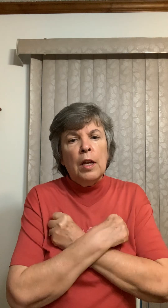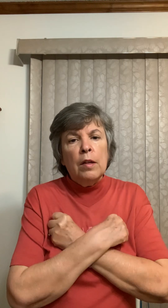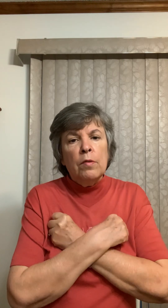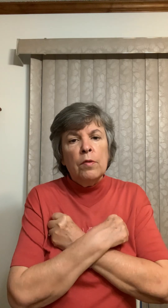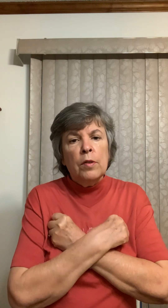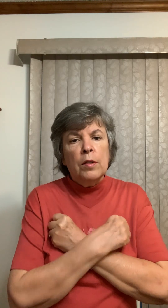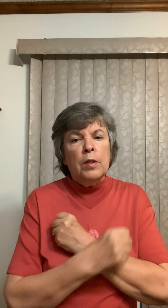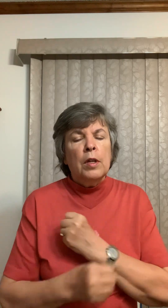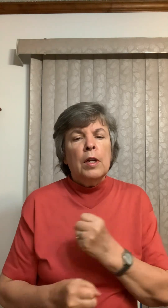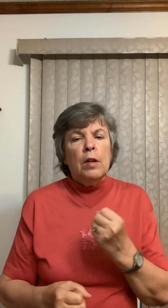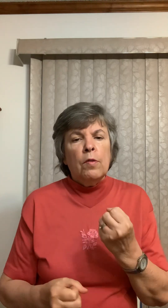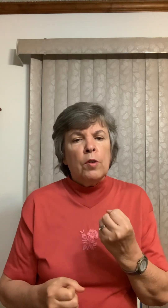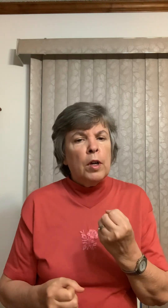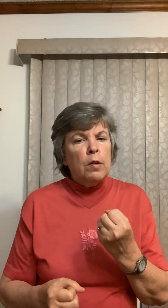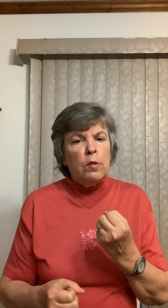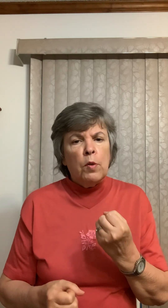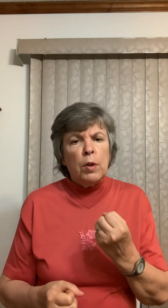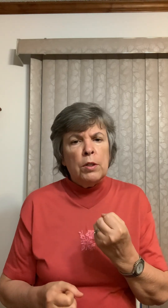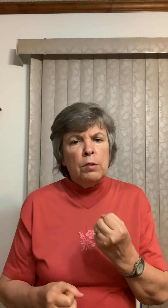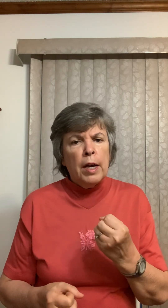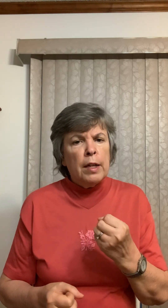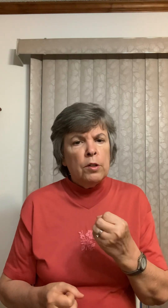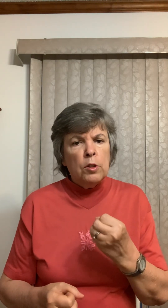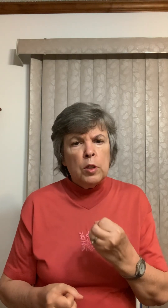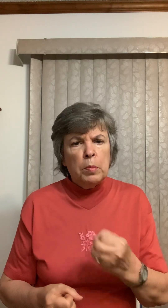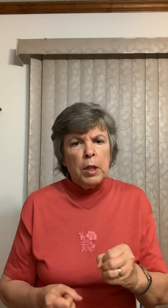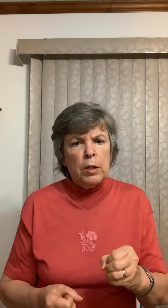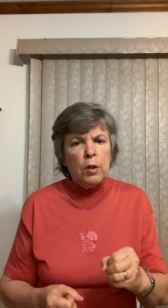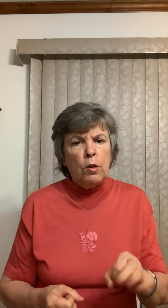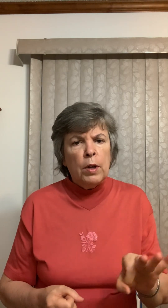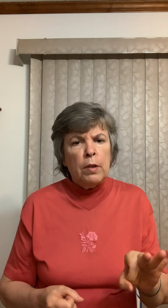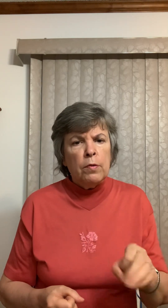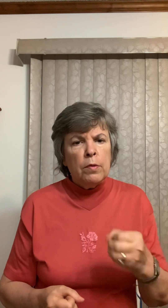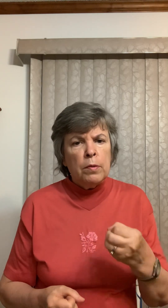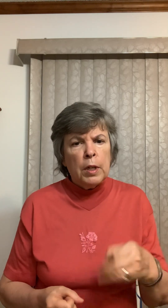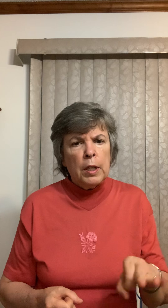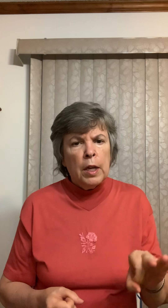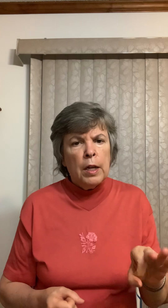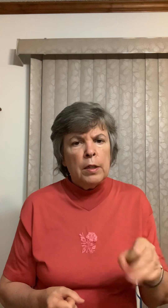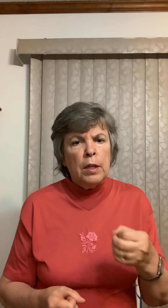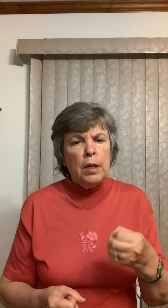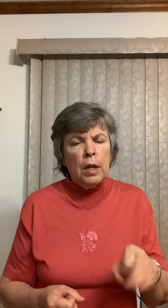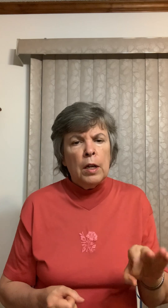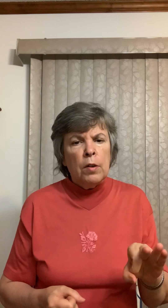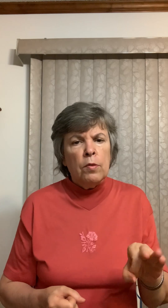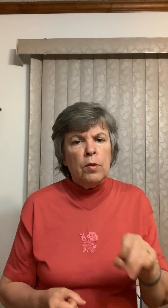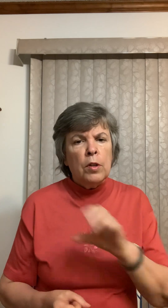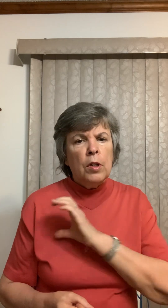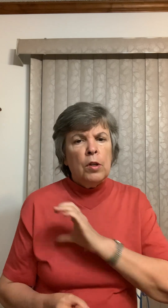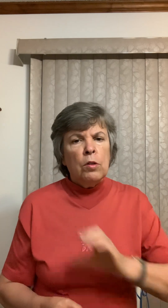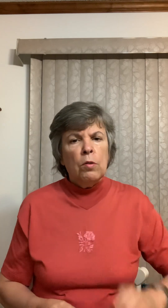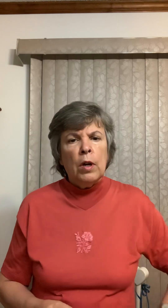love. For of, if you want to do that, you just spell it O-F like that. Of